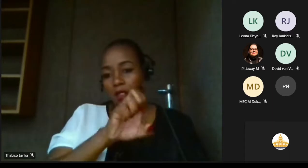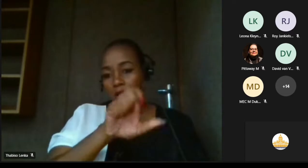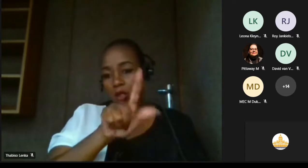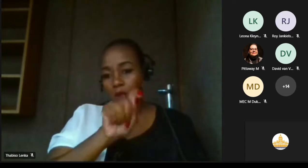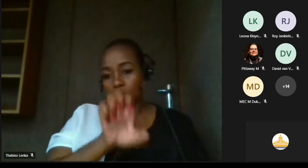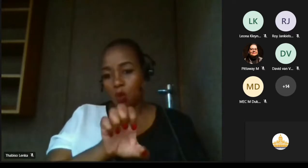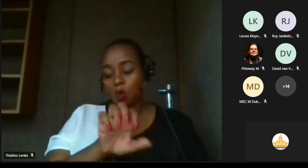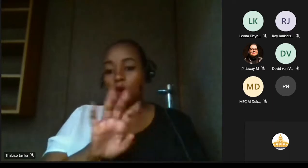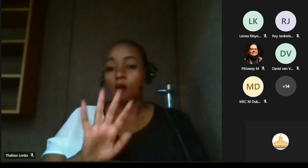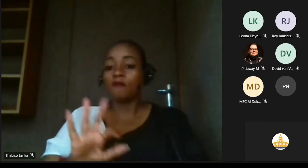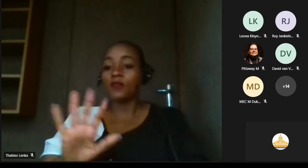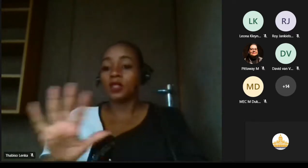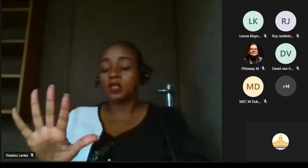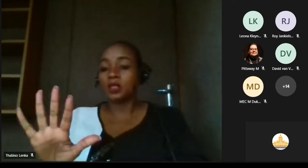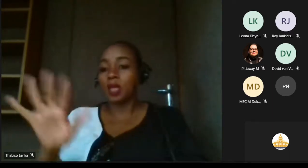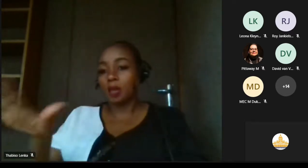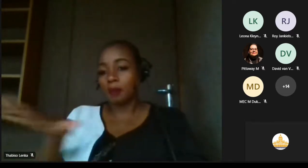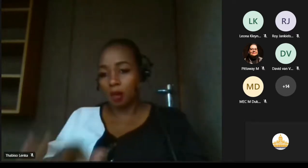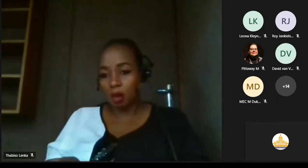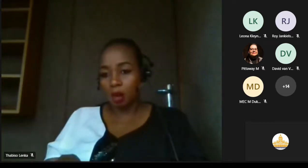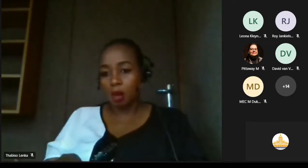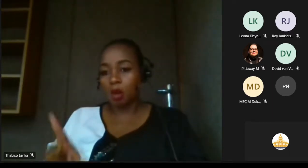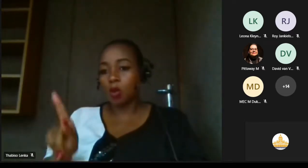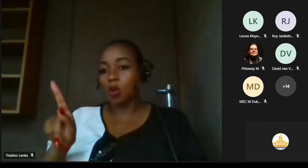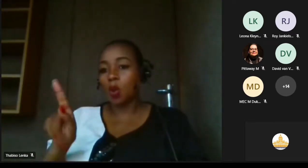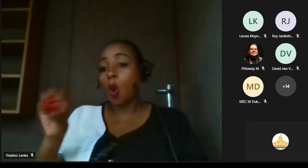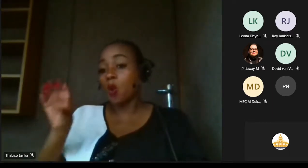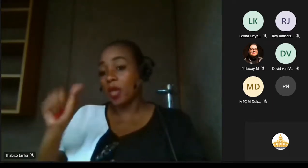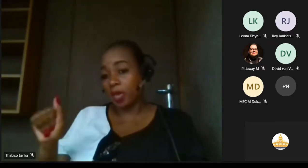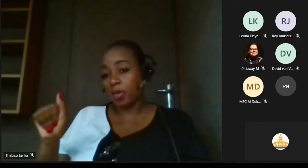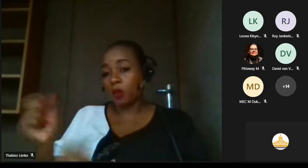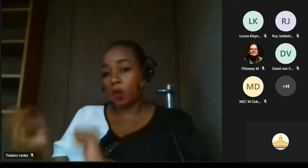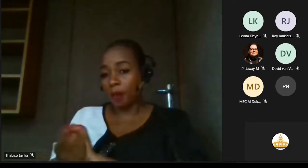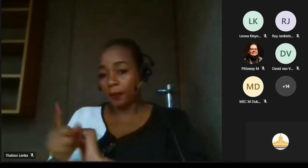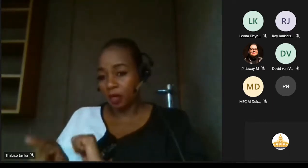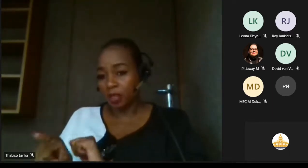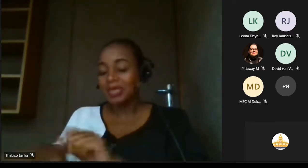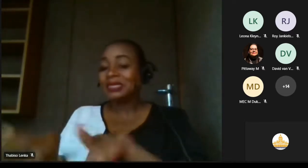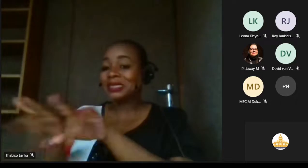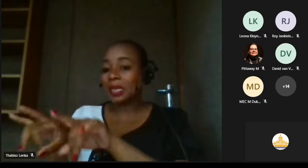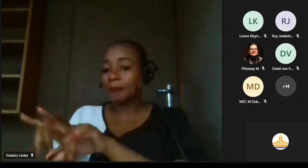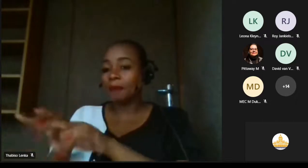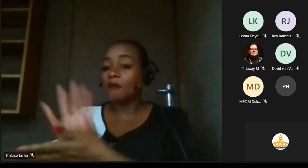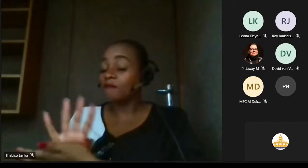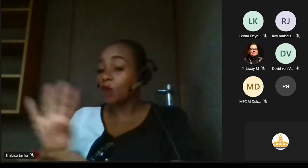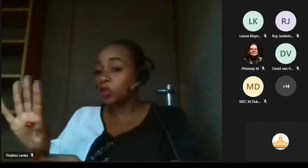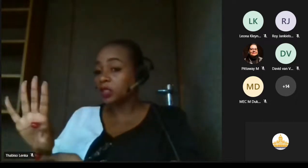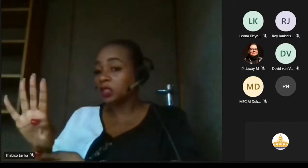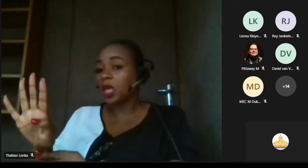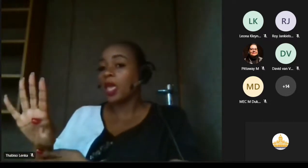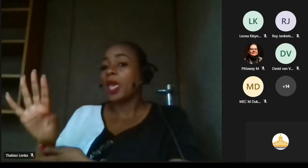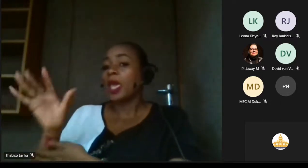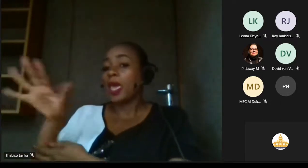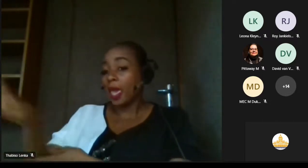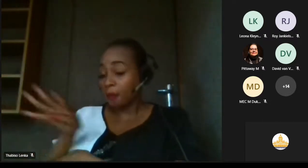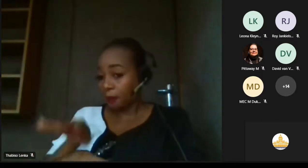14 April, Kroonstad, Alan Rotenbach Civic Centre. Also on the 14th of April,